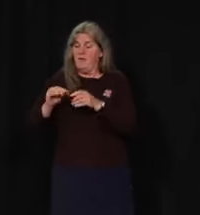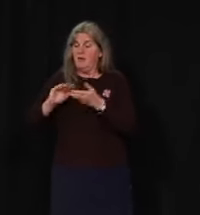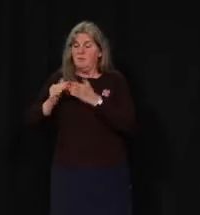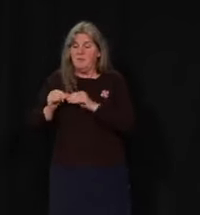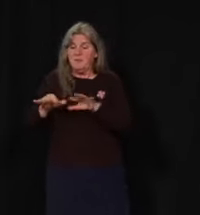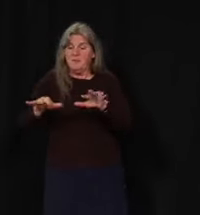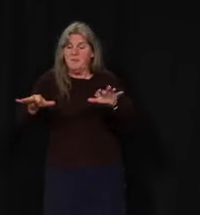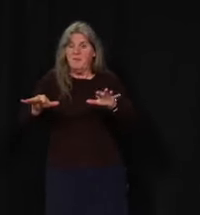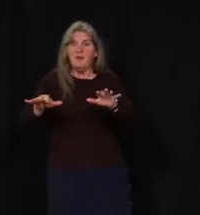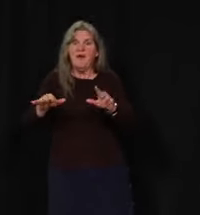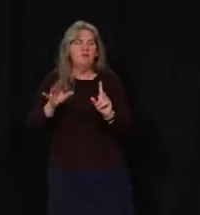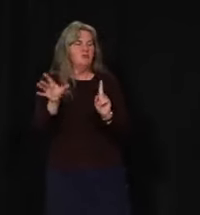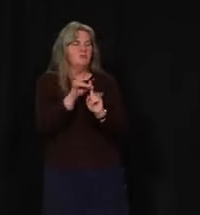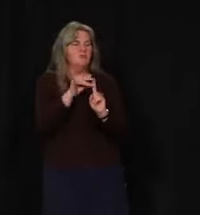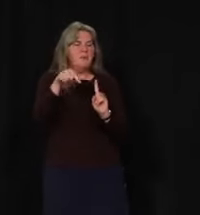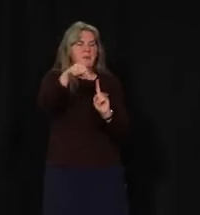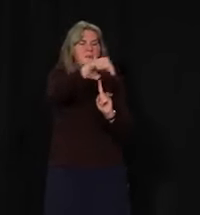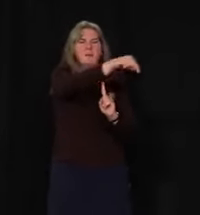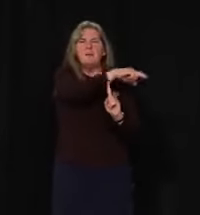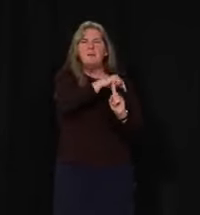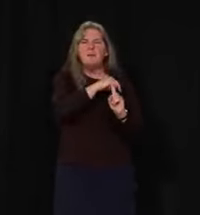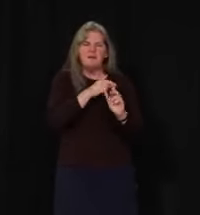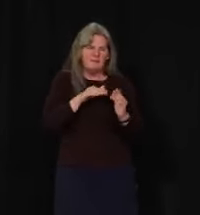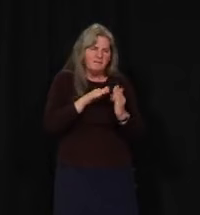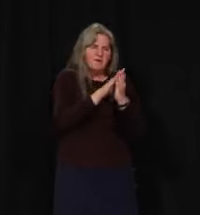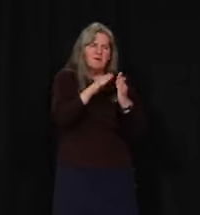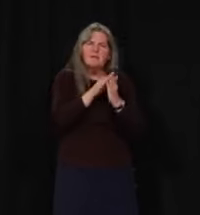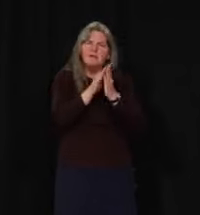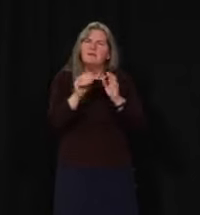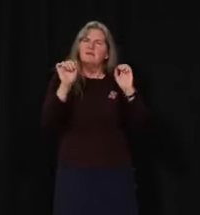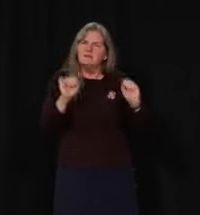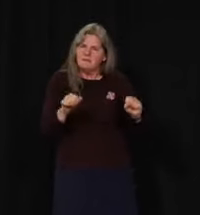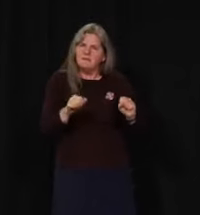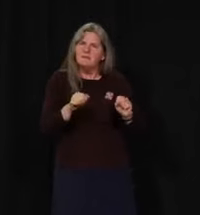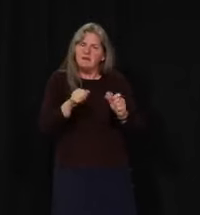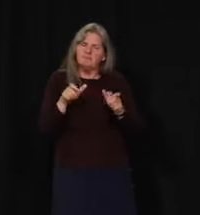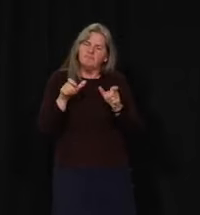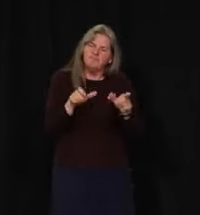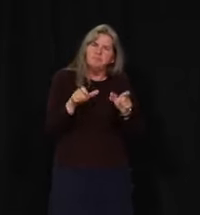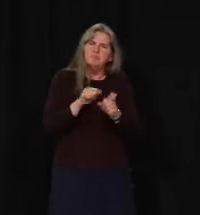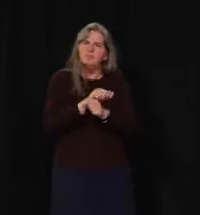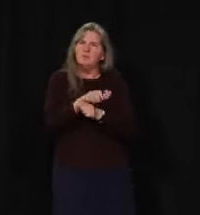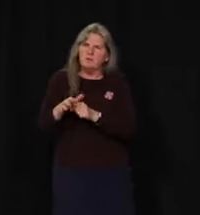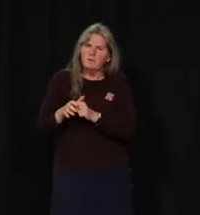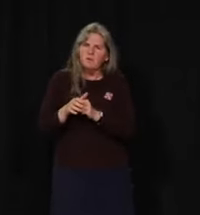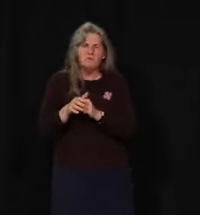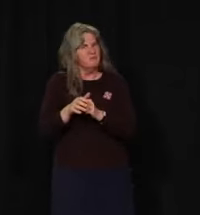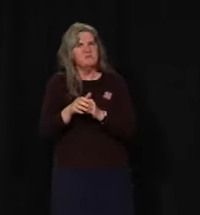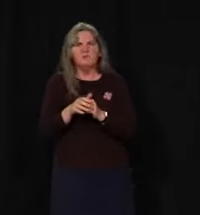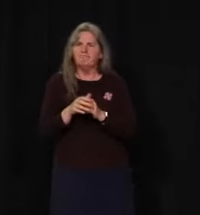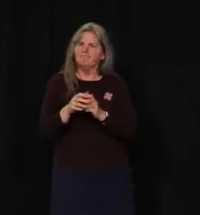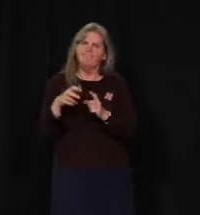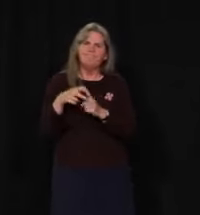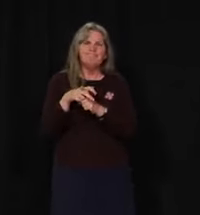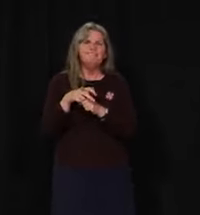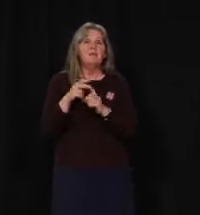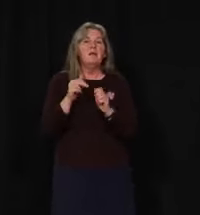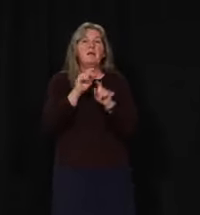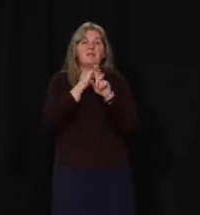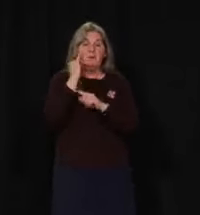of contacts. I'm confident that we can address the next cases in the same manner of prompt containment and care for the patients that